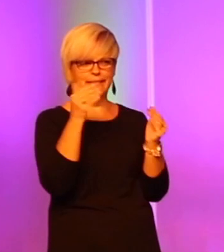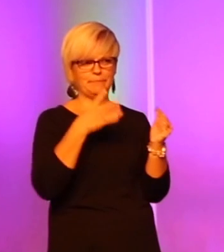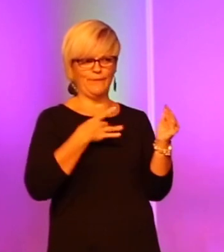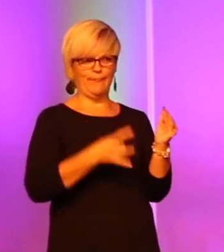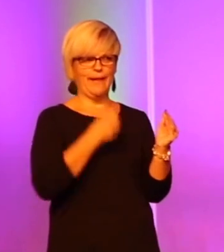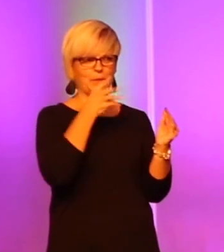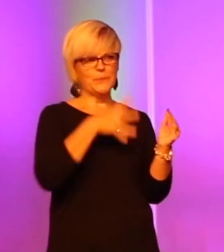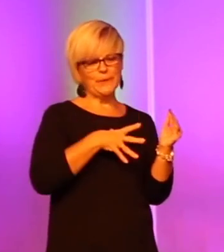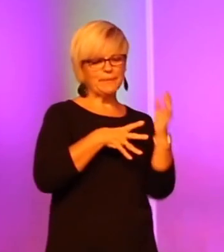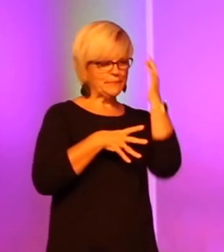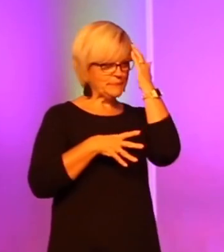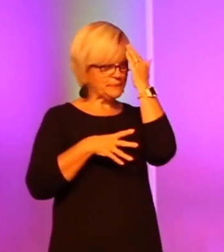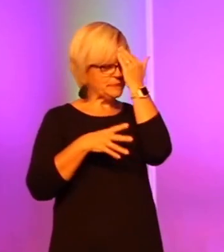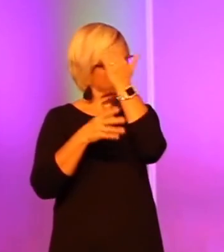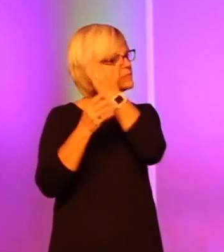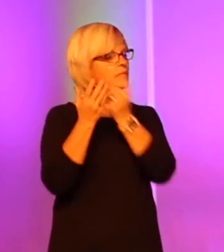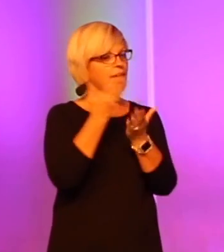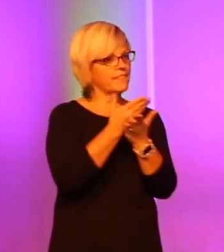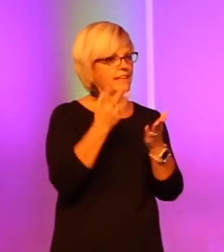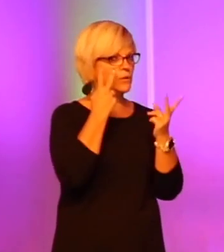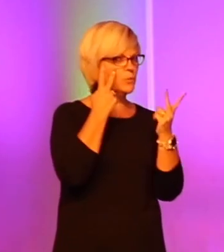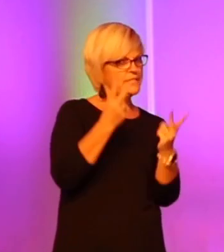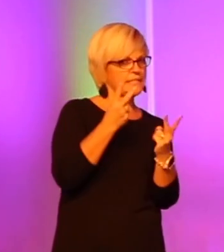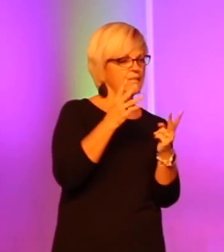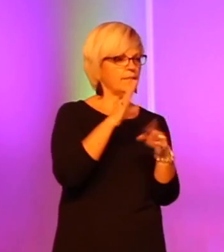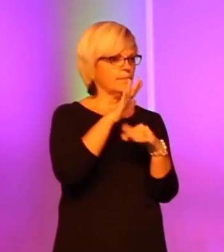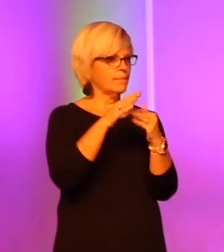throughout the entire Old Testament, and that